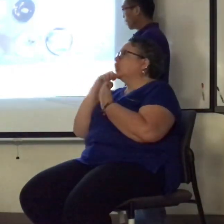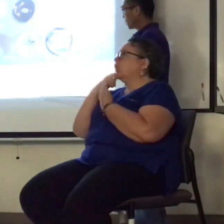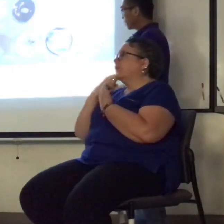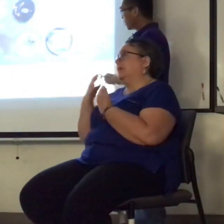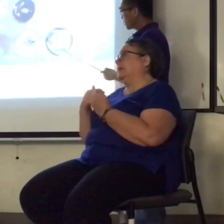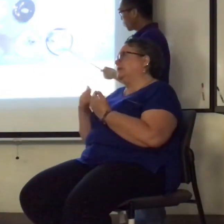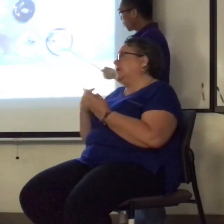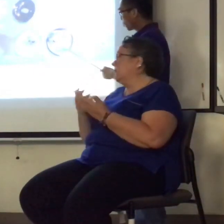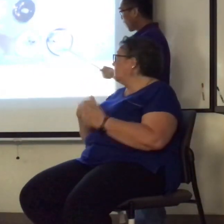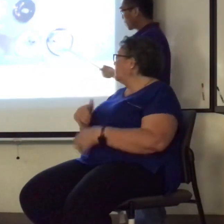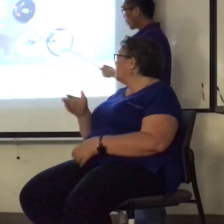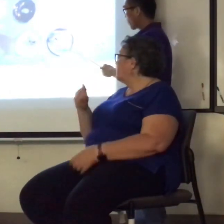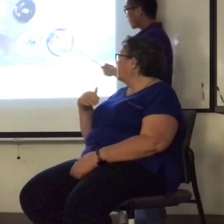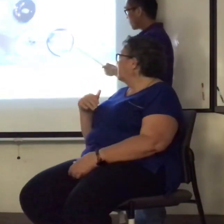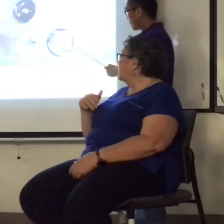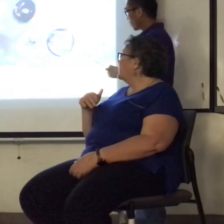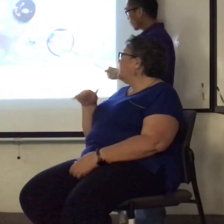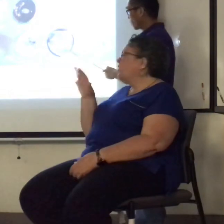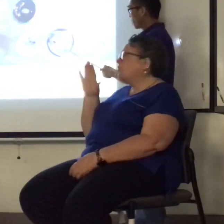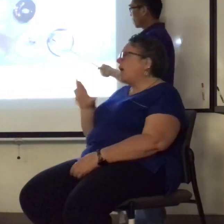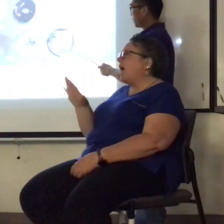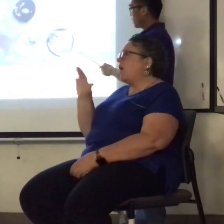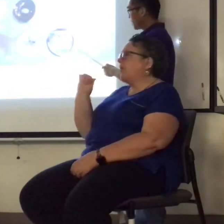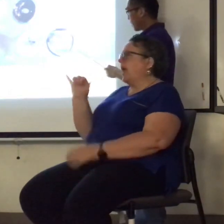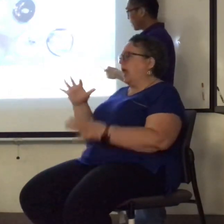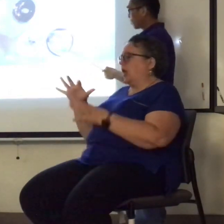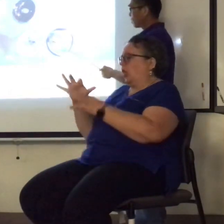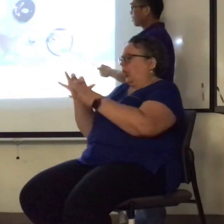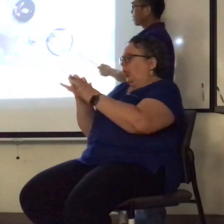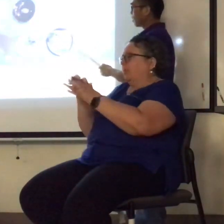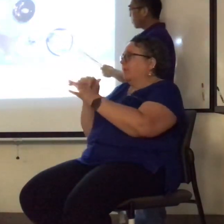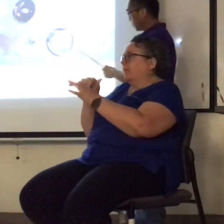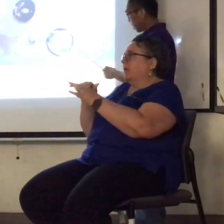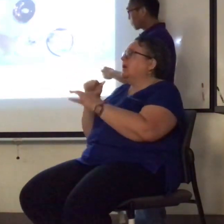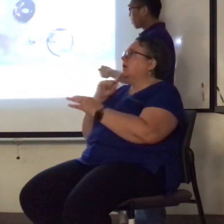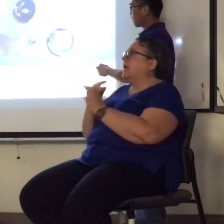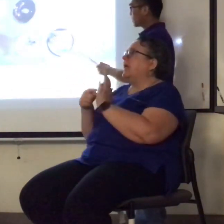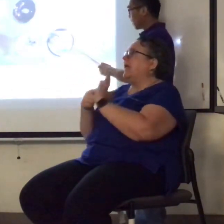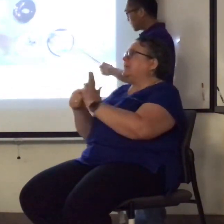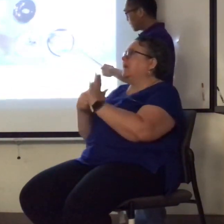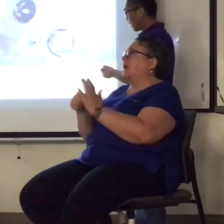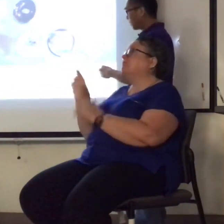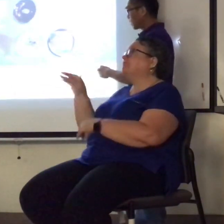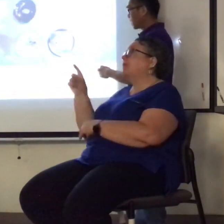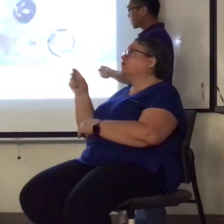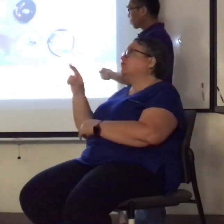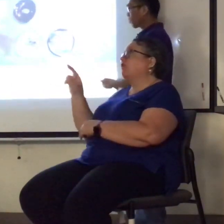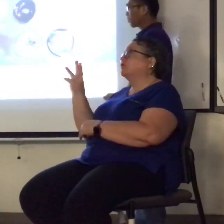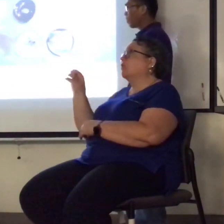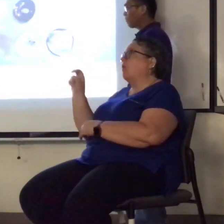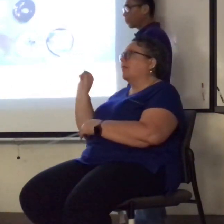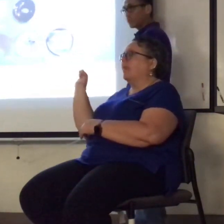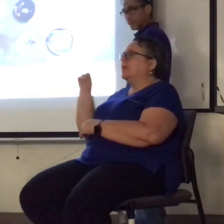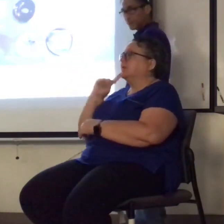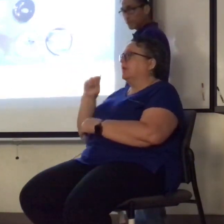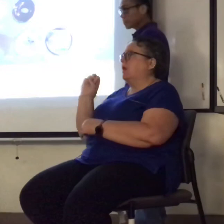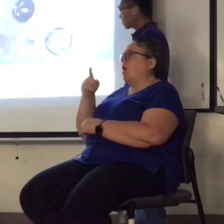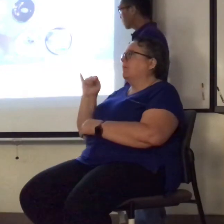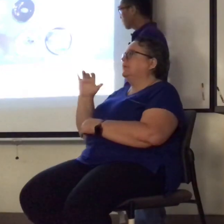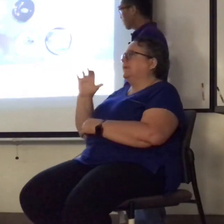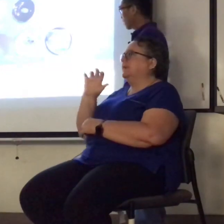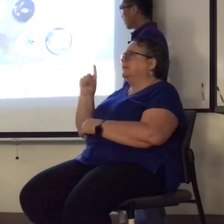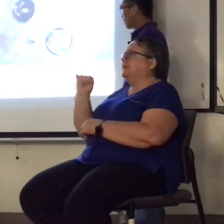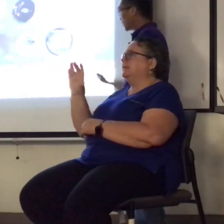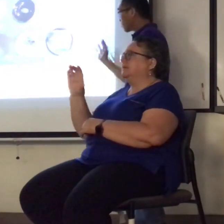easy one. So right around here, indicate, Dr. Wong, that's the optic disc where there are no